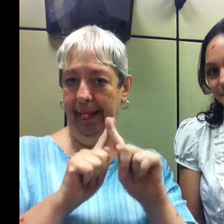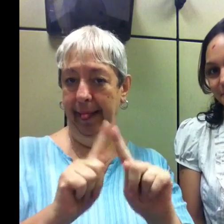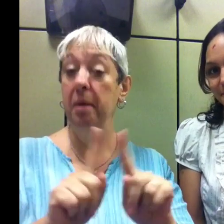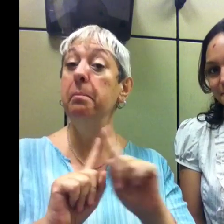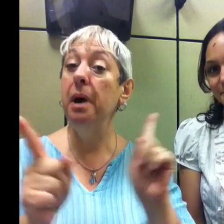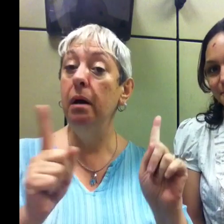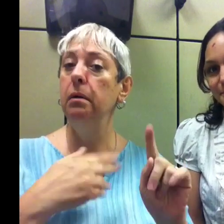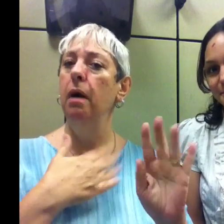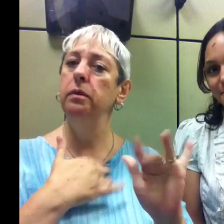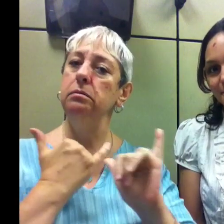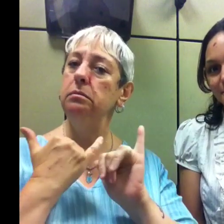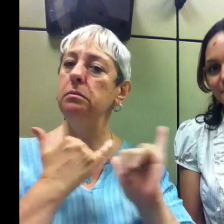did